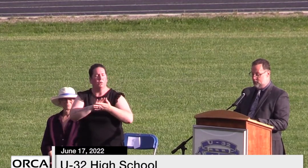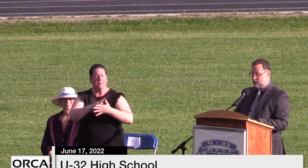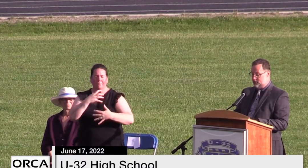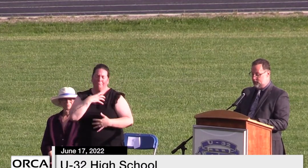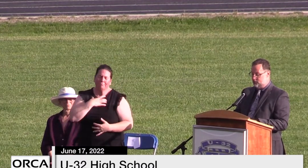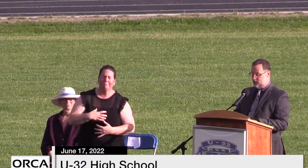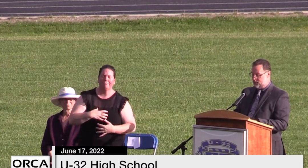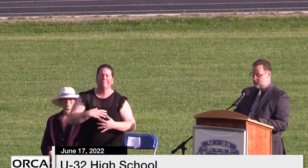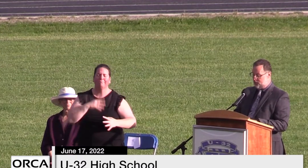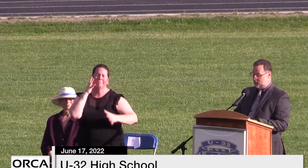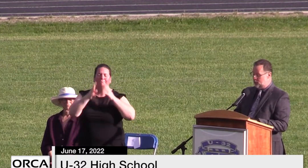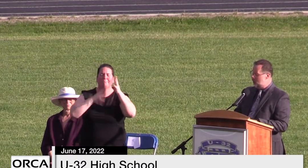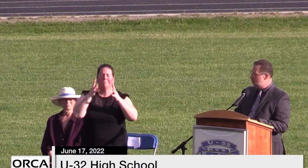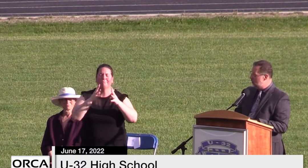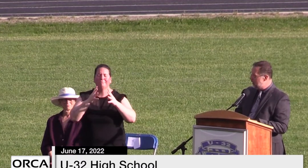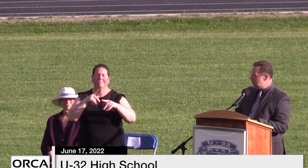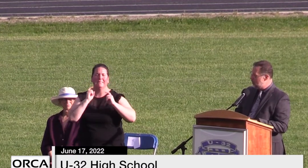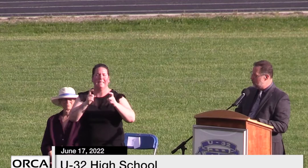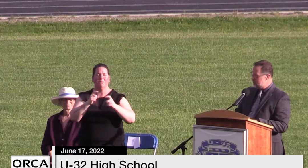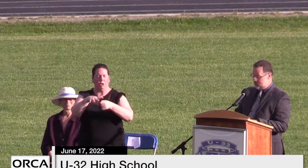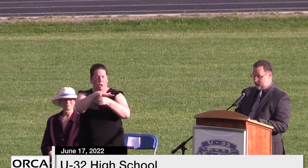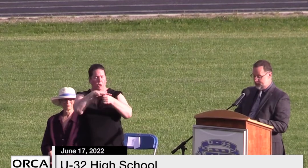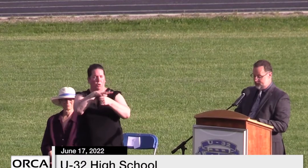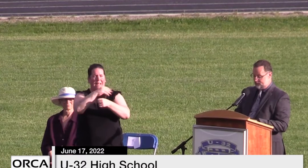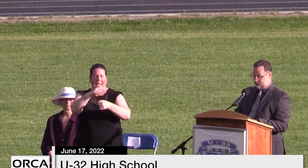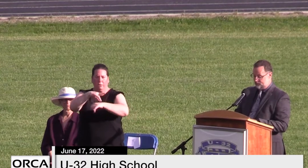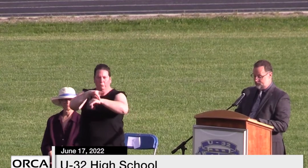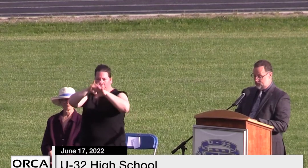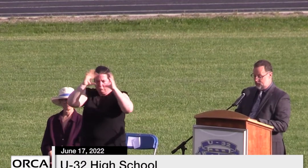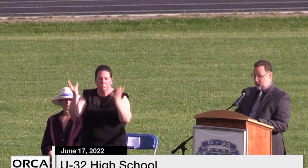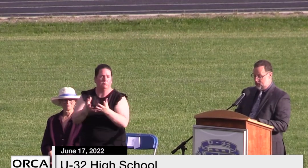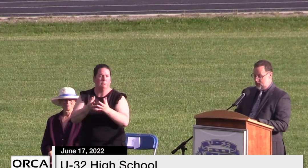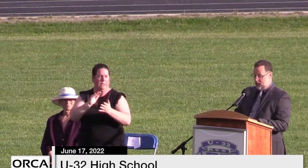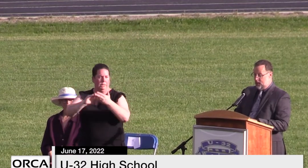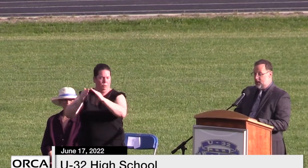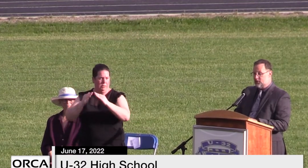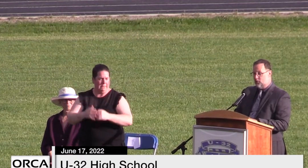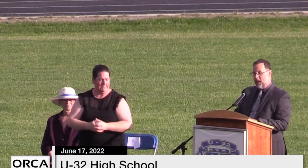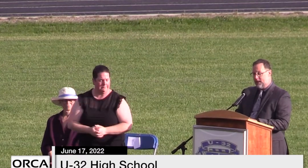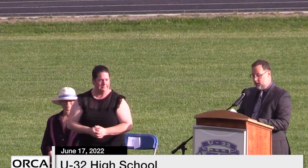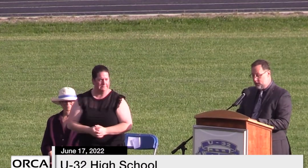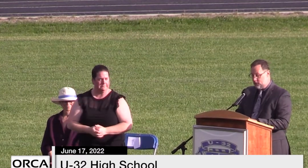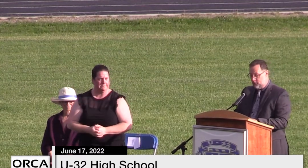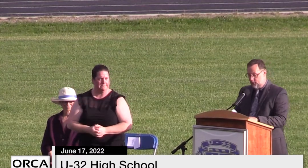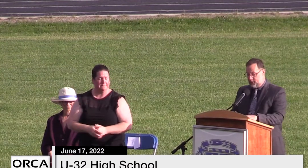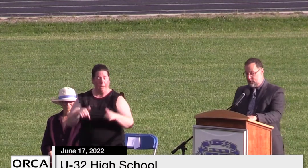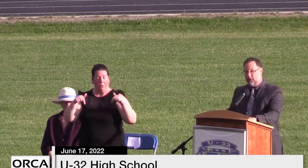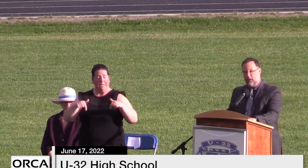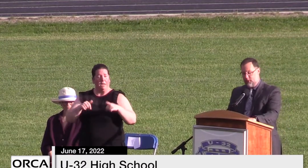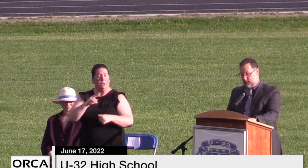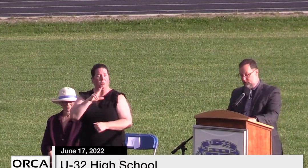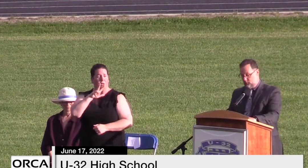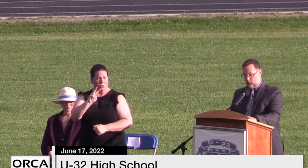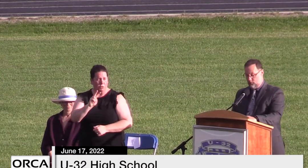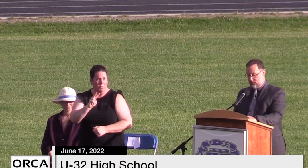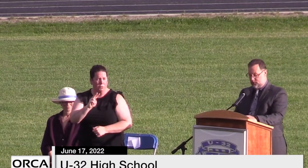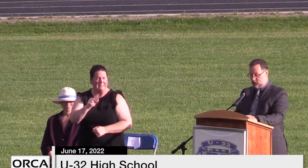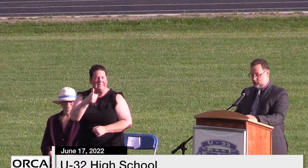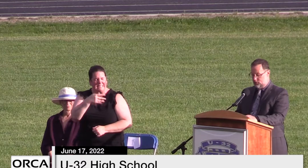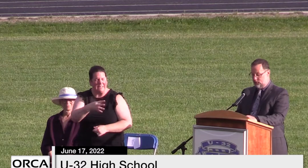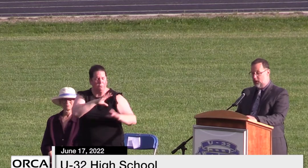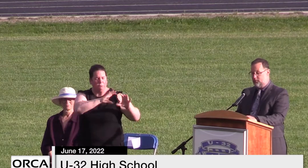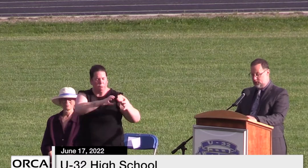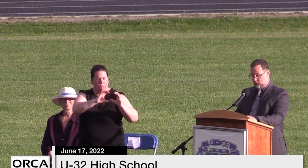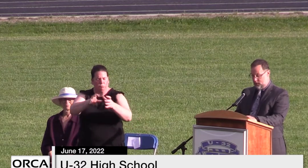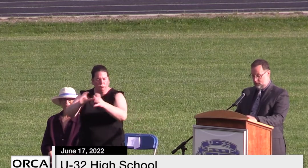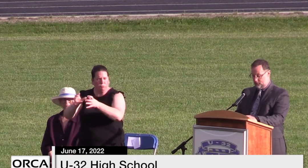and power to contribute to both our local and global communities. And so while here at U32, there are several groups of